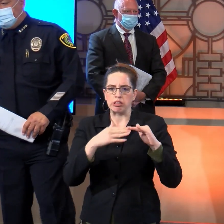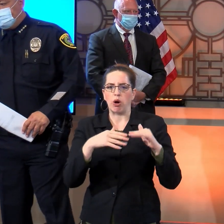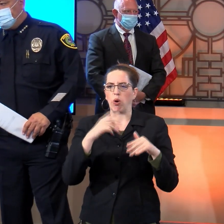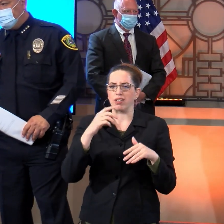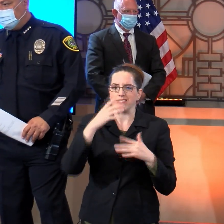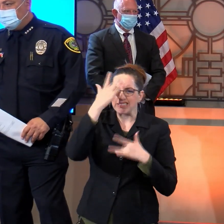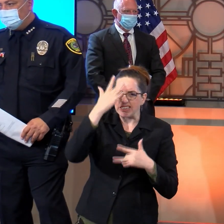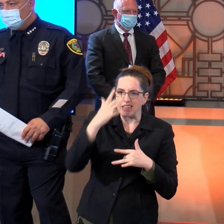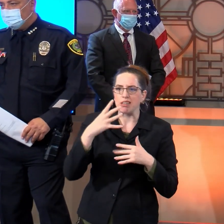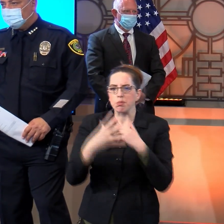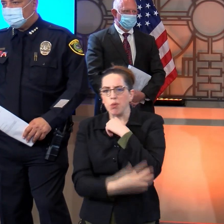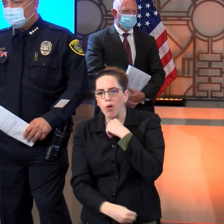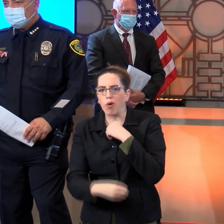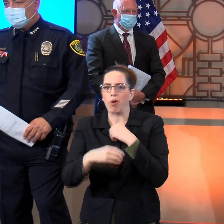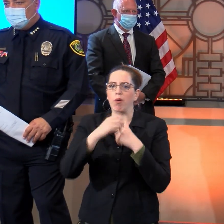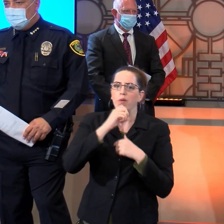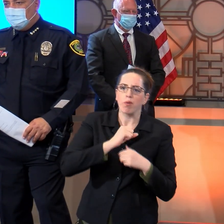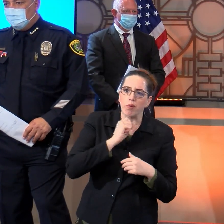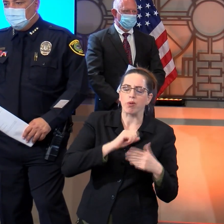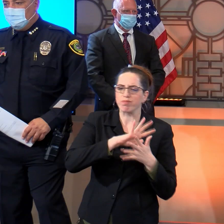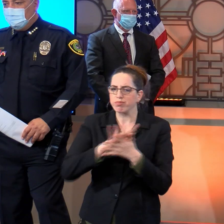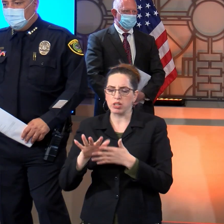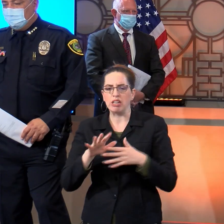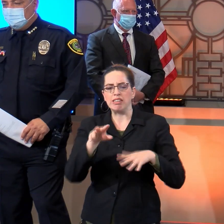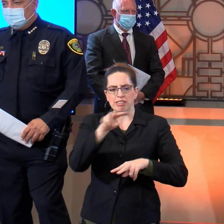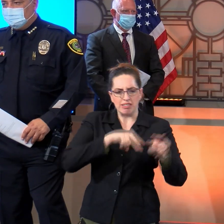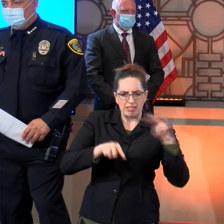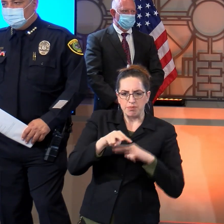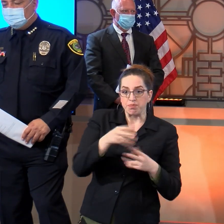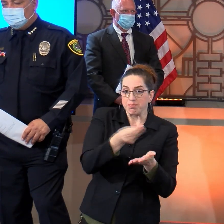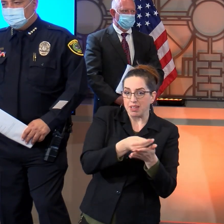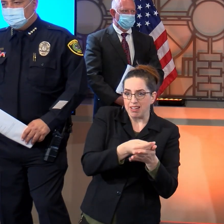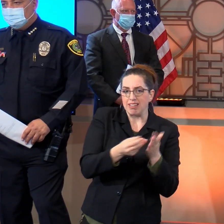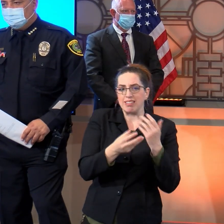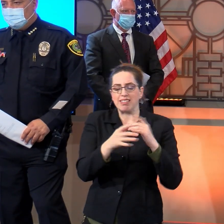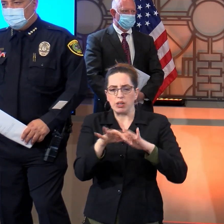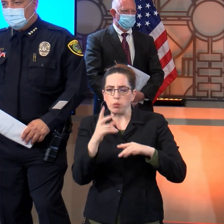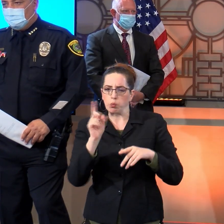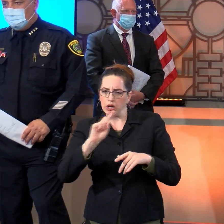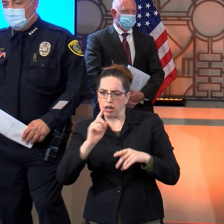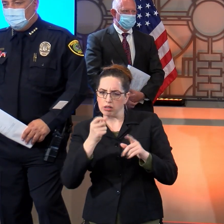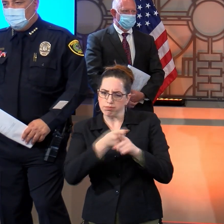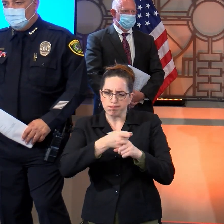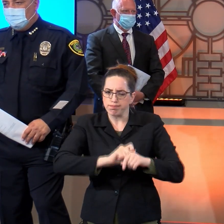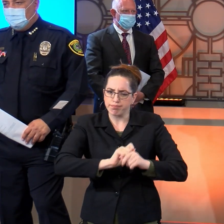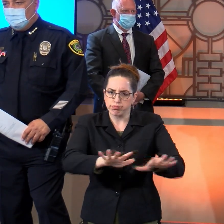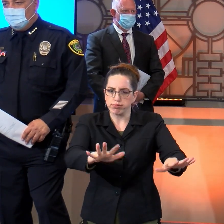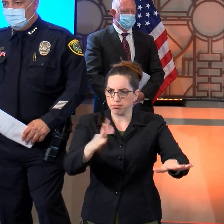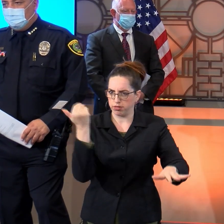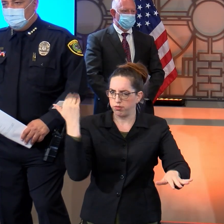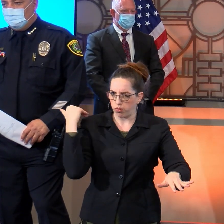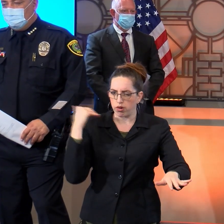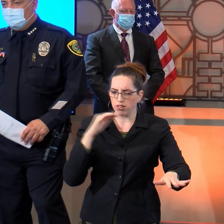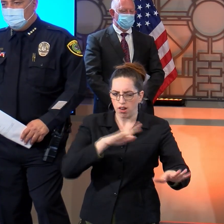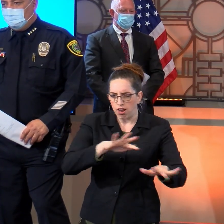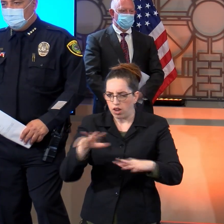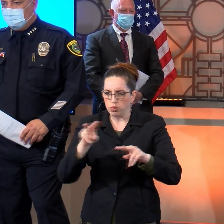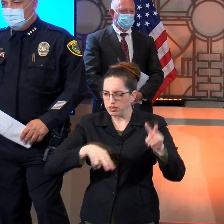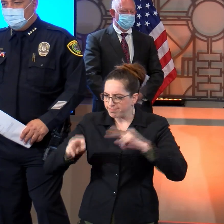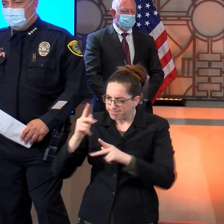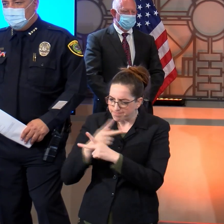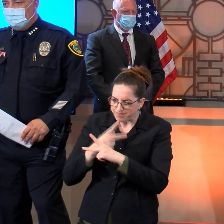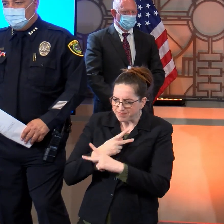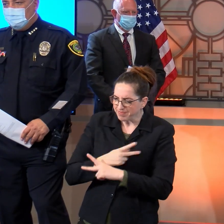communities, thinking about that from a socioeconomic standpoint, where we've seen outbreaks in the past. Just about every